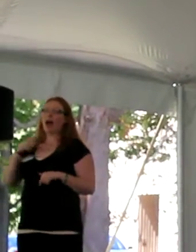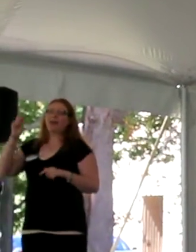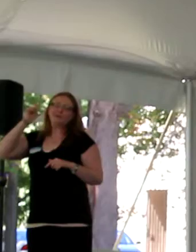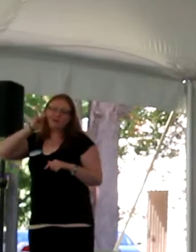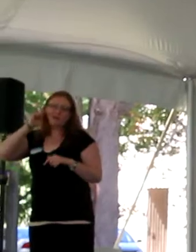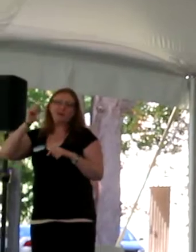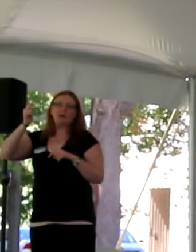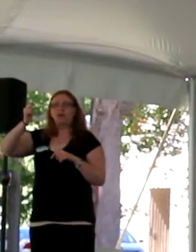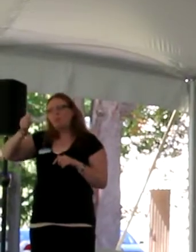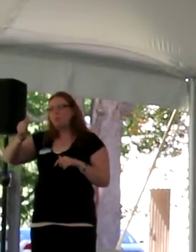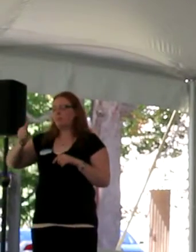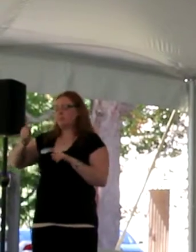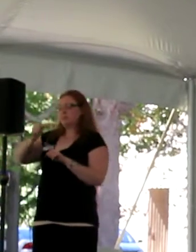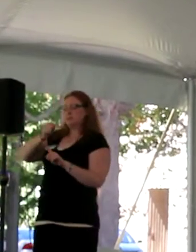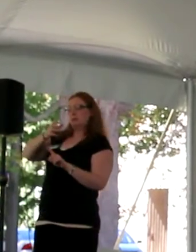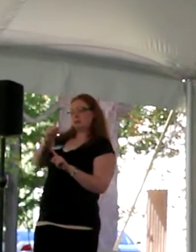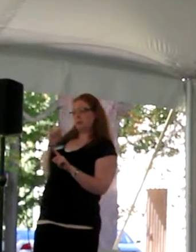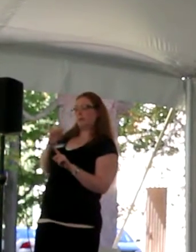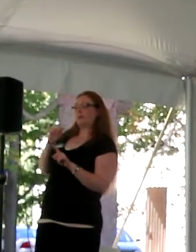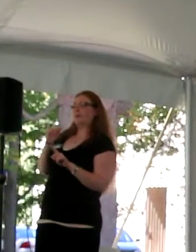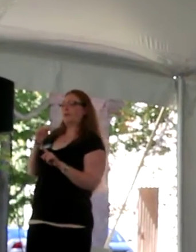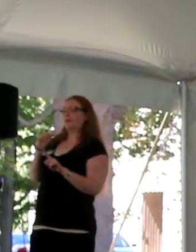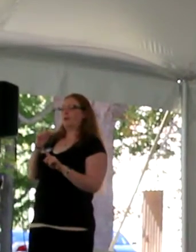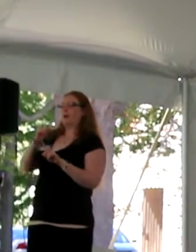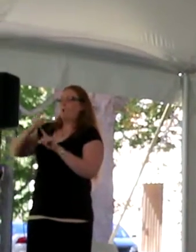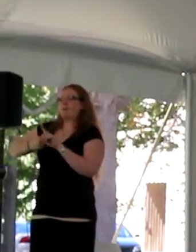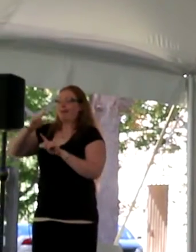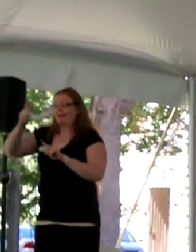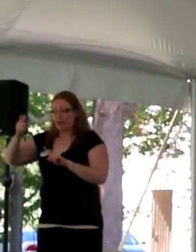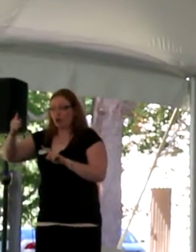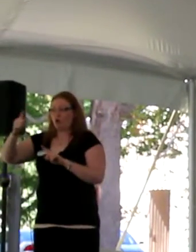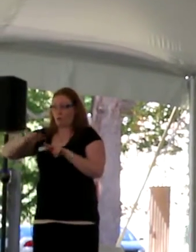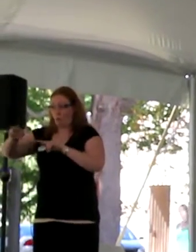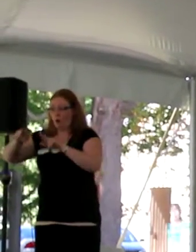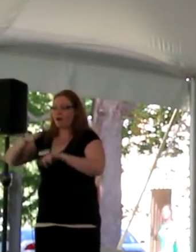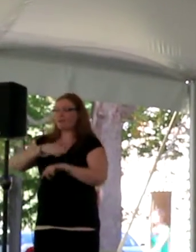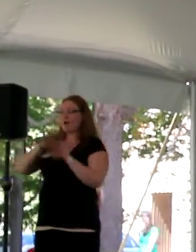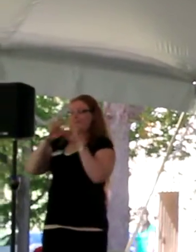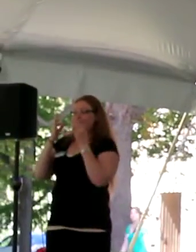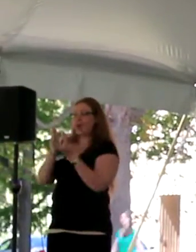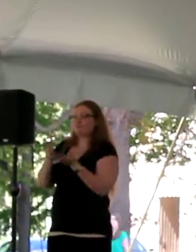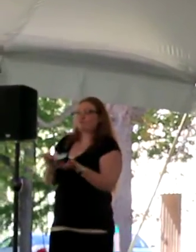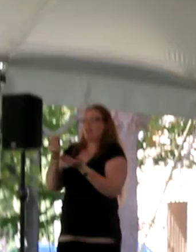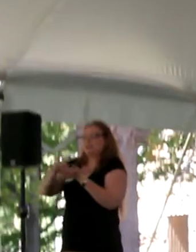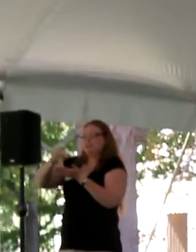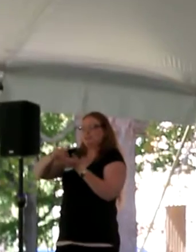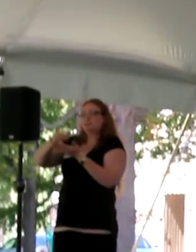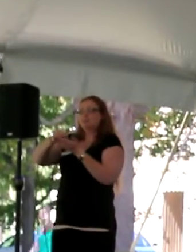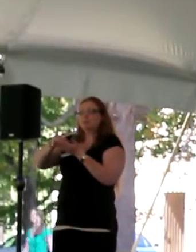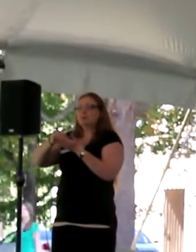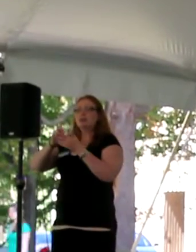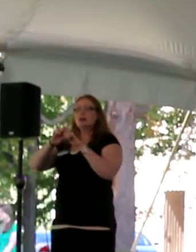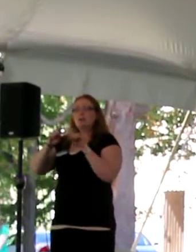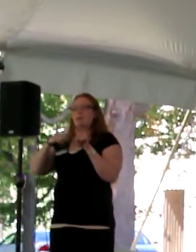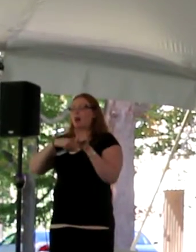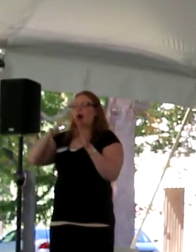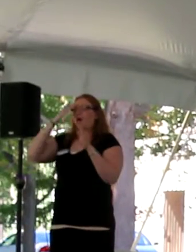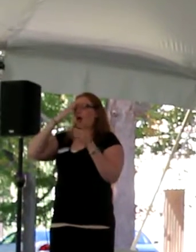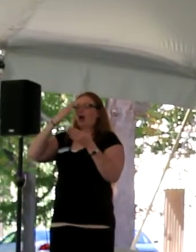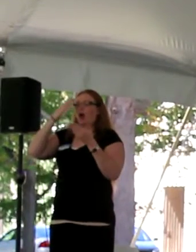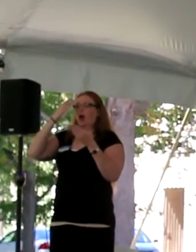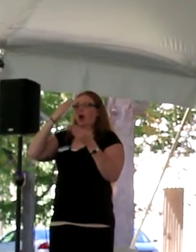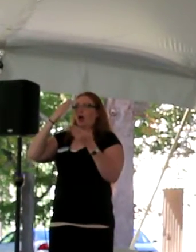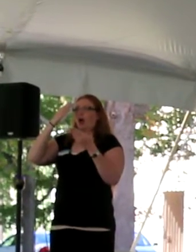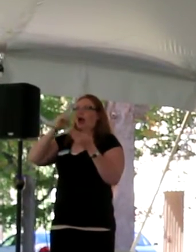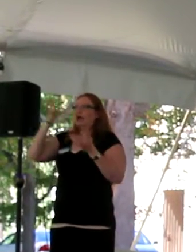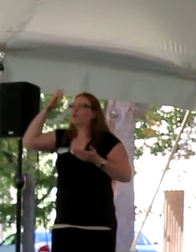about the Walk4hearing in September. The walk was a month later. My family and I fundraised. But it didn't occur to me what an impact